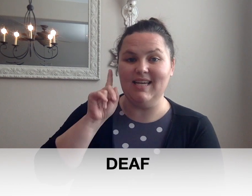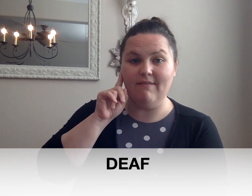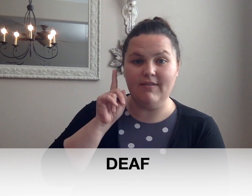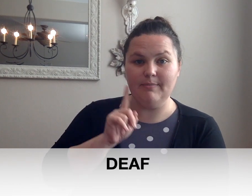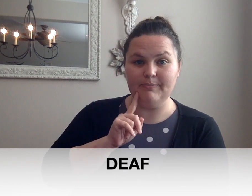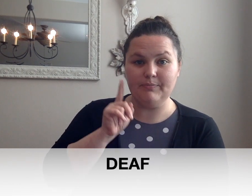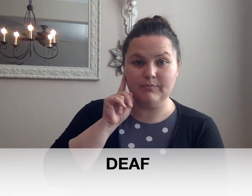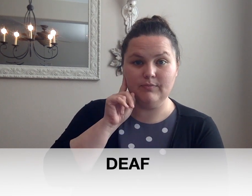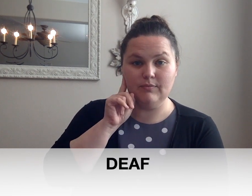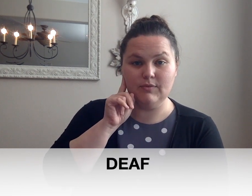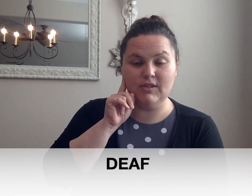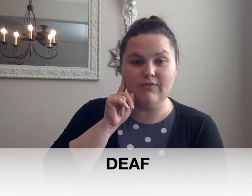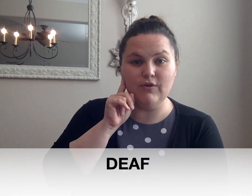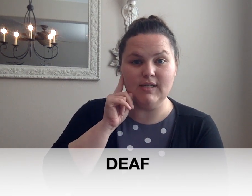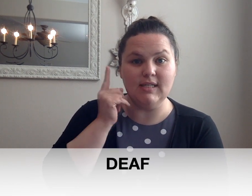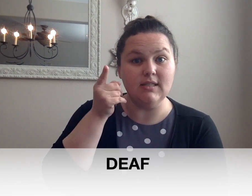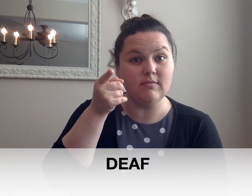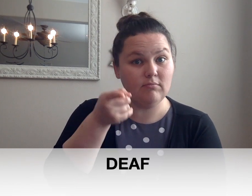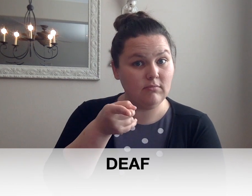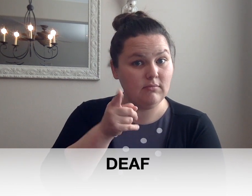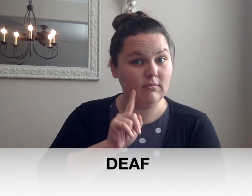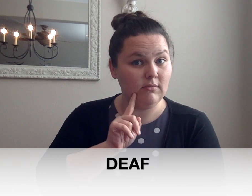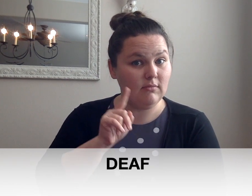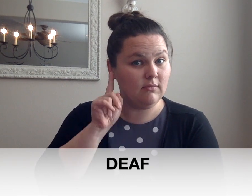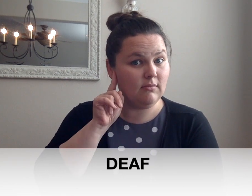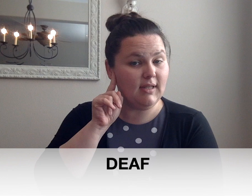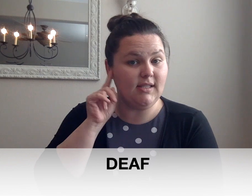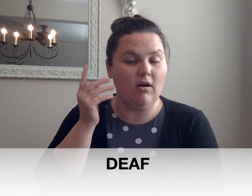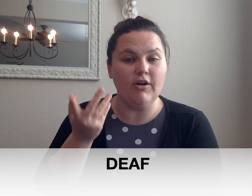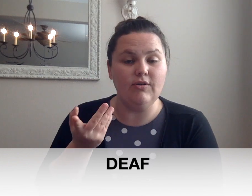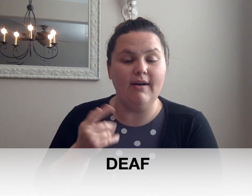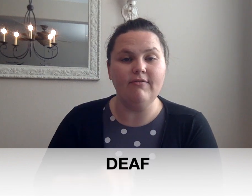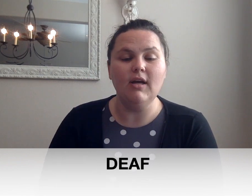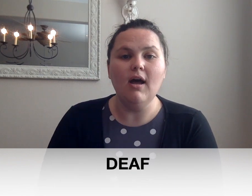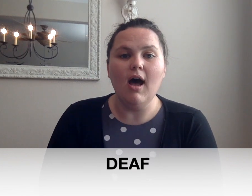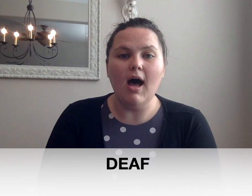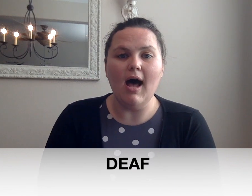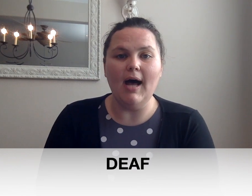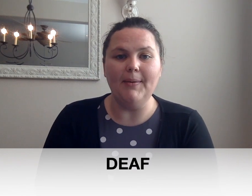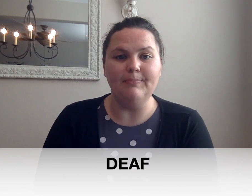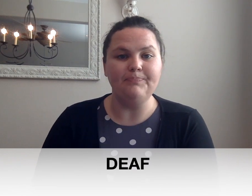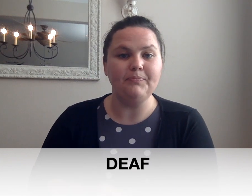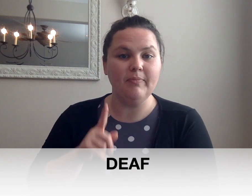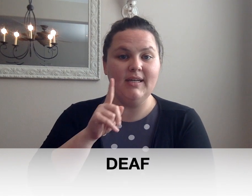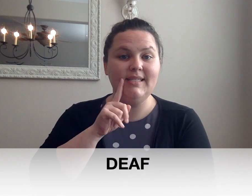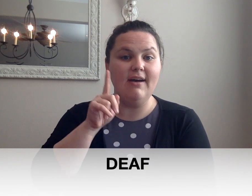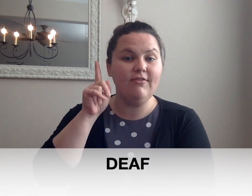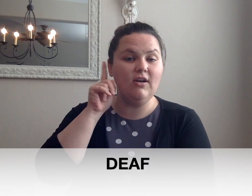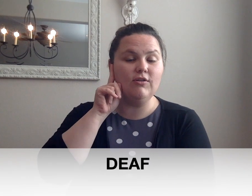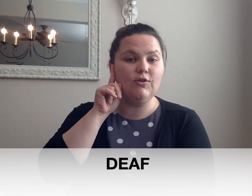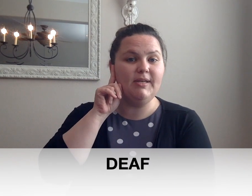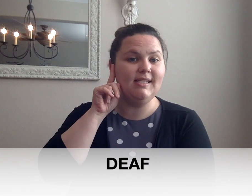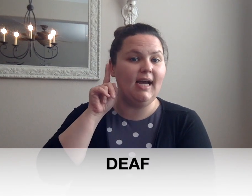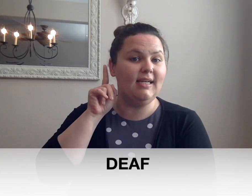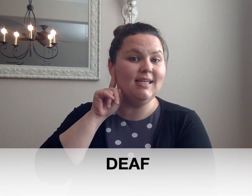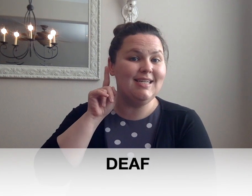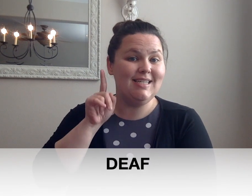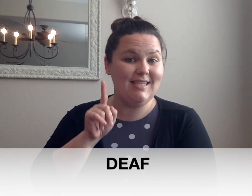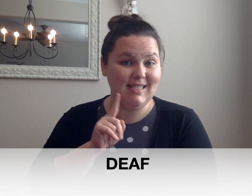deaf. So it's a full sentence. That's are you deaf? Deaf can also be signed